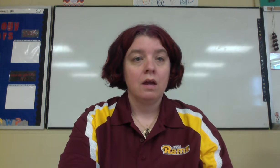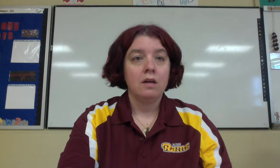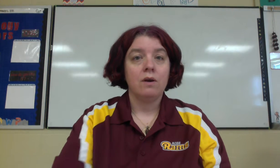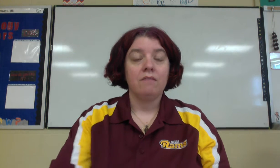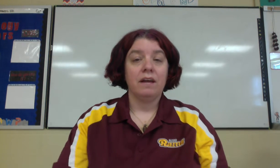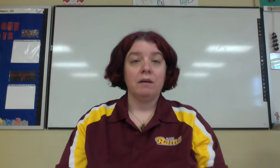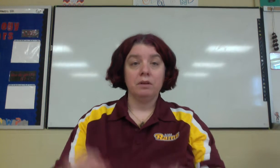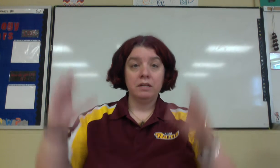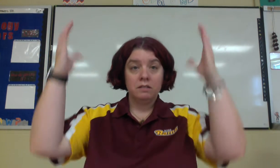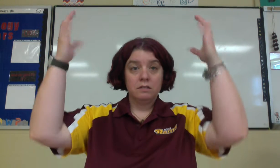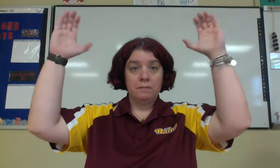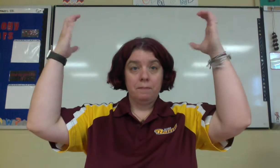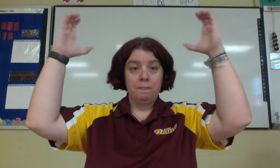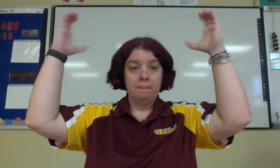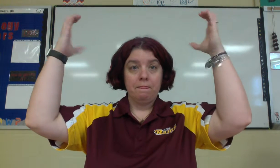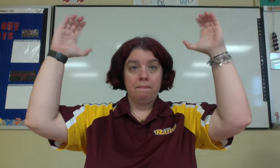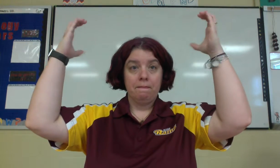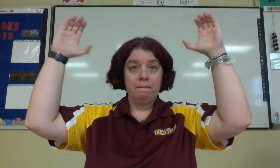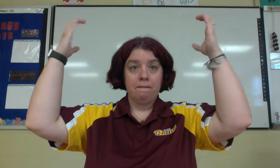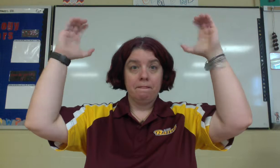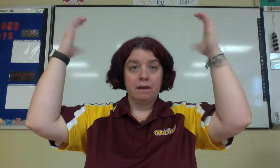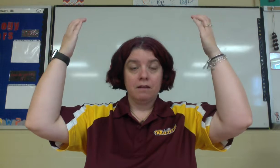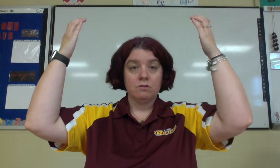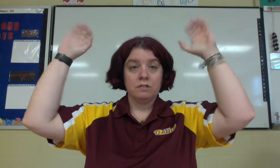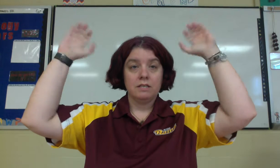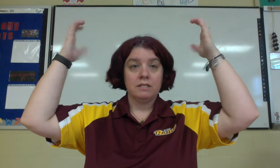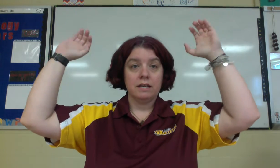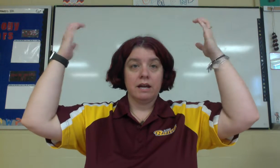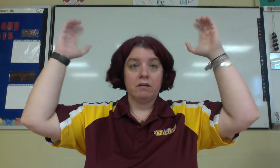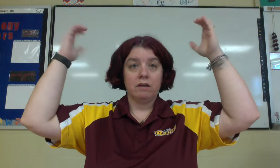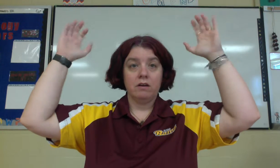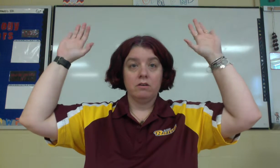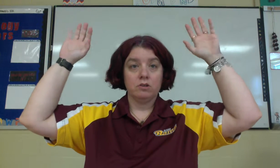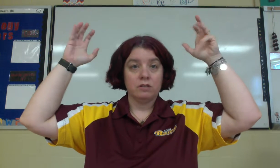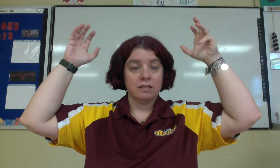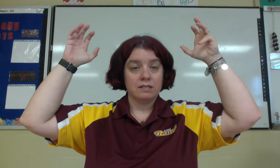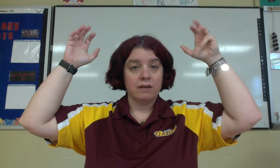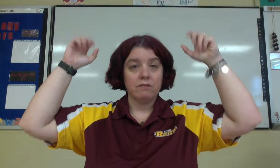you have ambulance okay you two c's and they kind of are here and it shows like the sirens